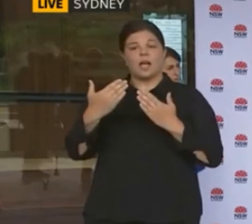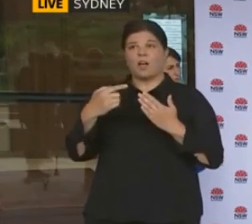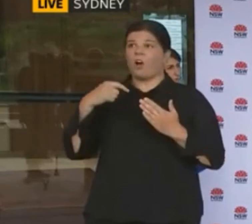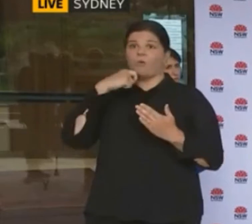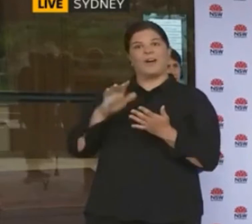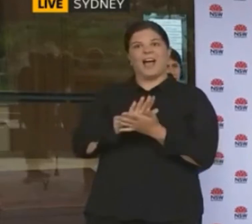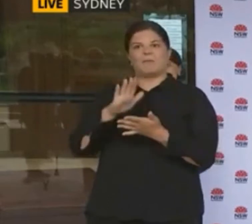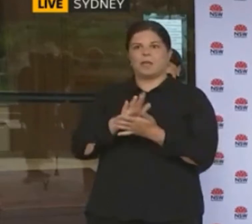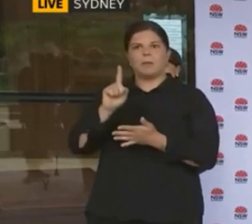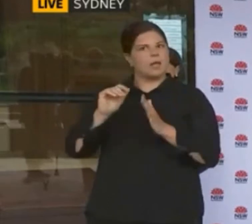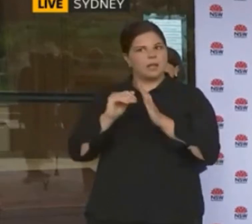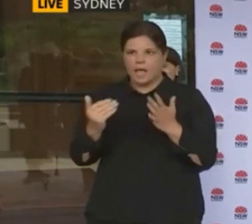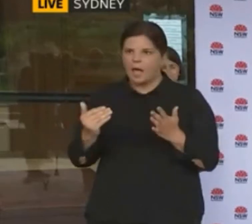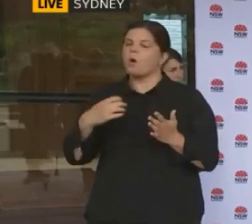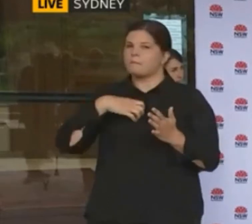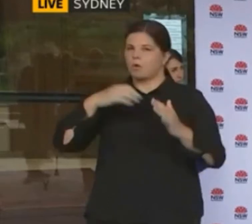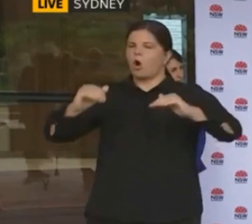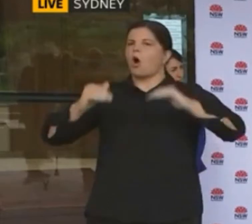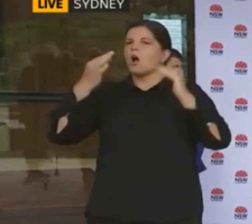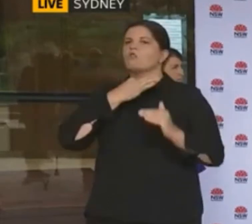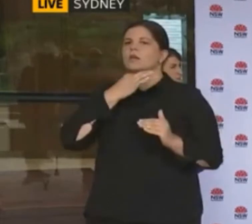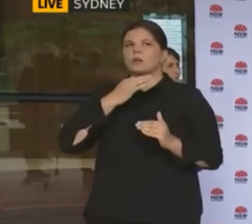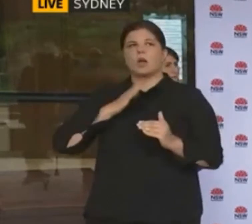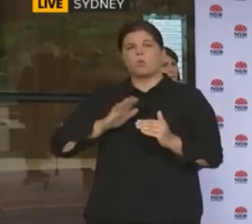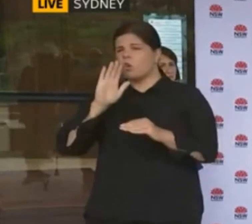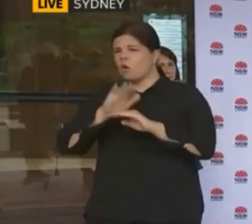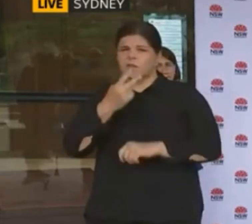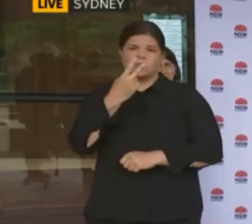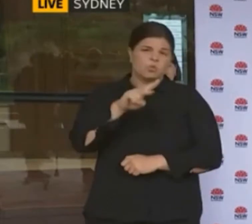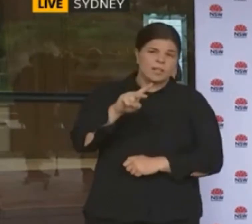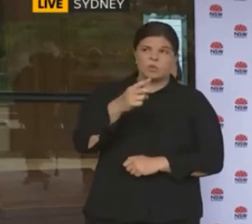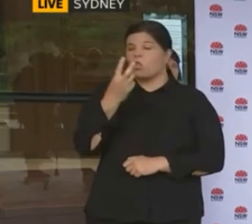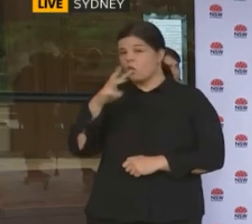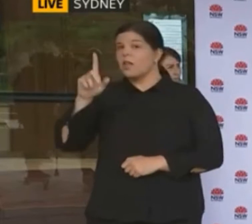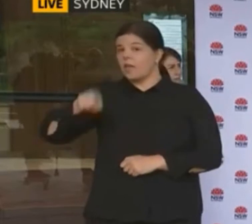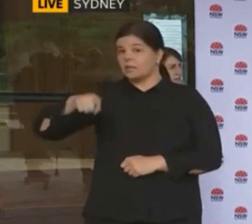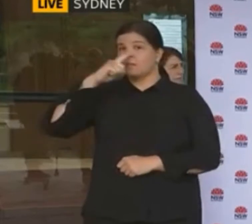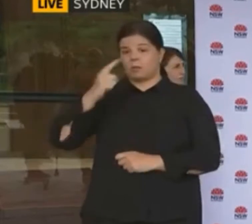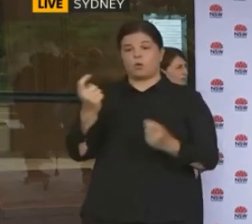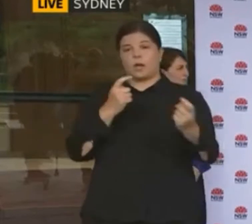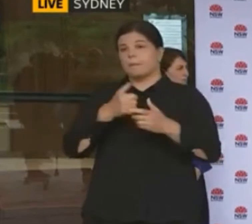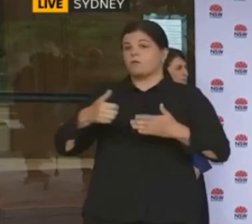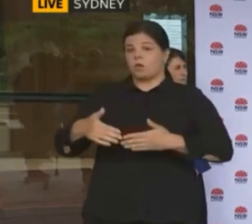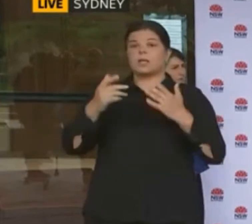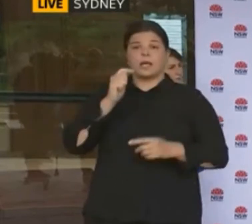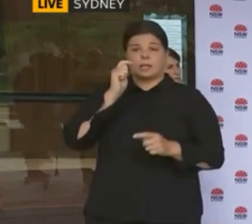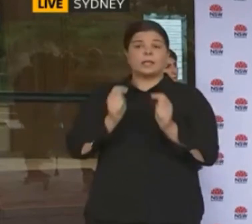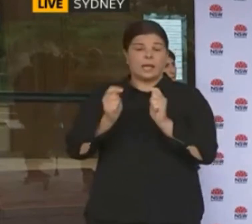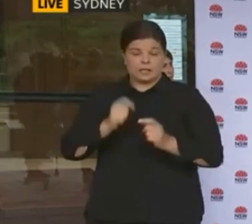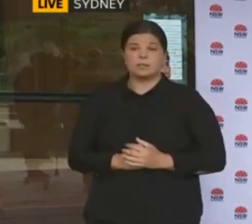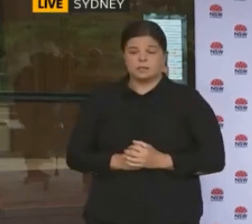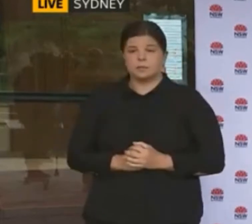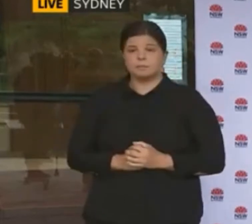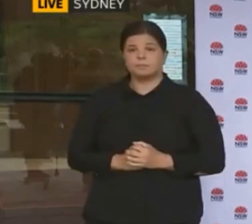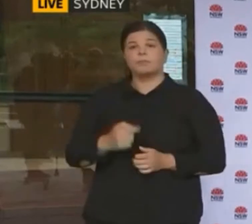pushed up well over the 20 to 30,000. By having those really high rates of testing for those people that